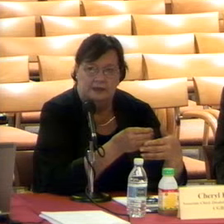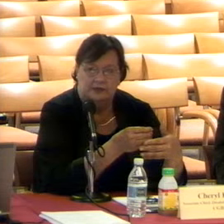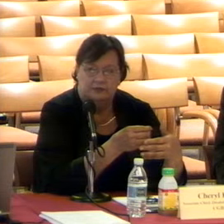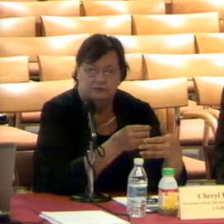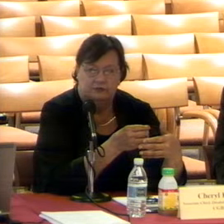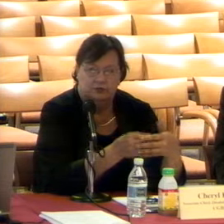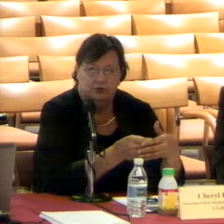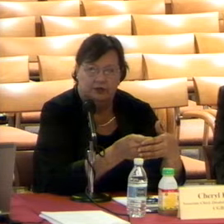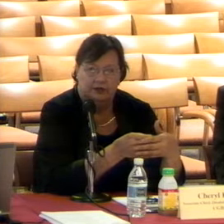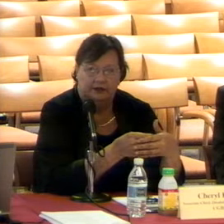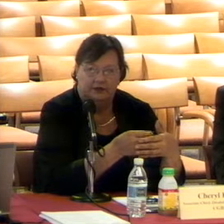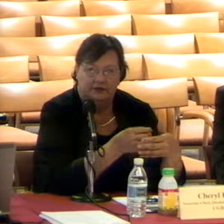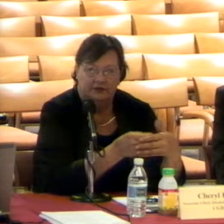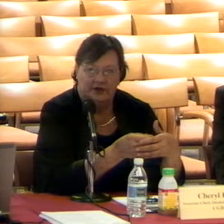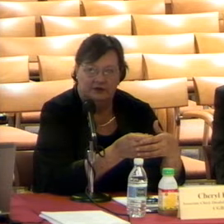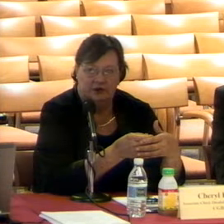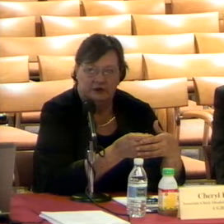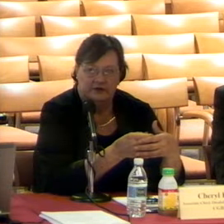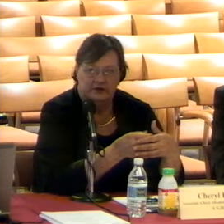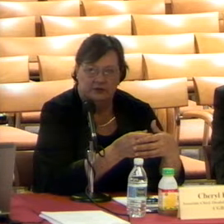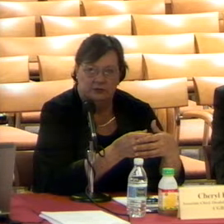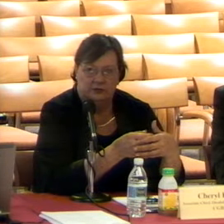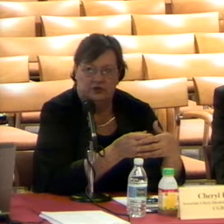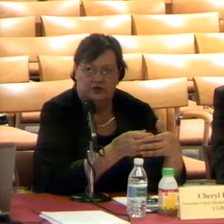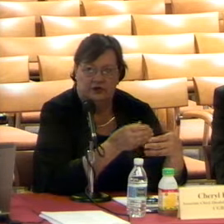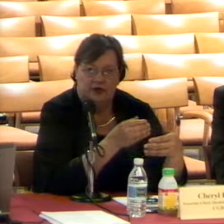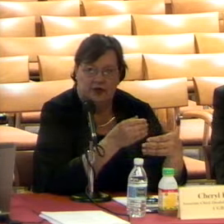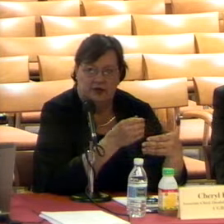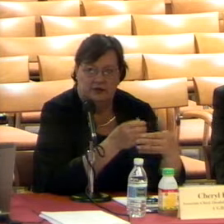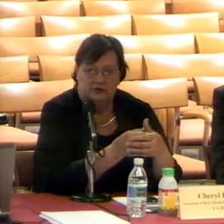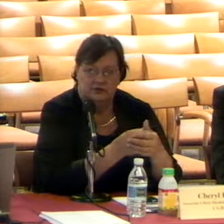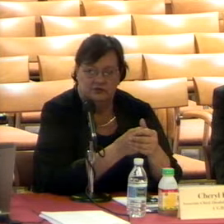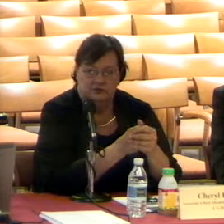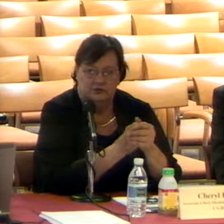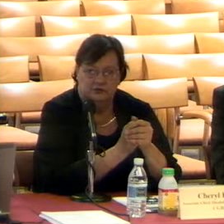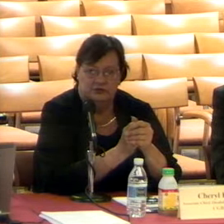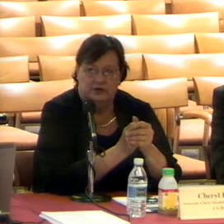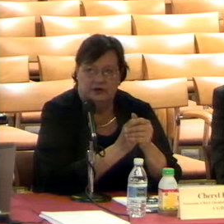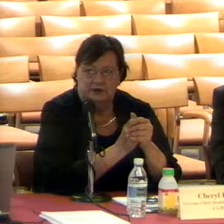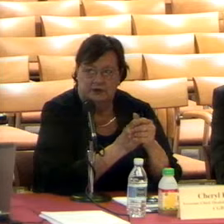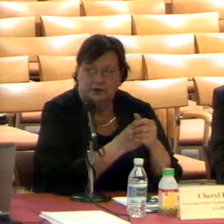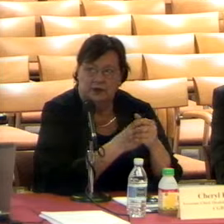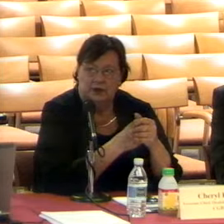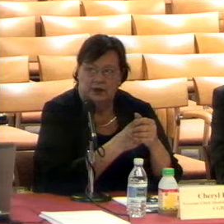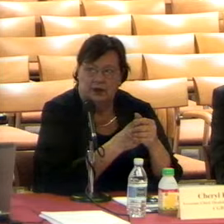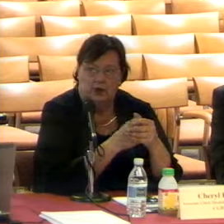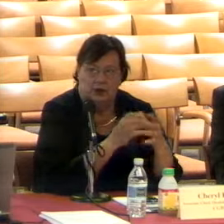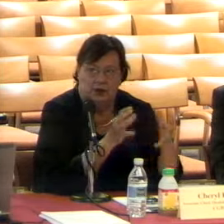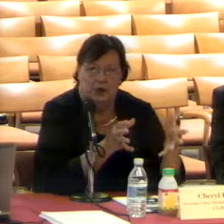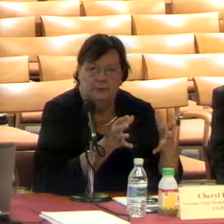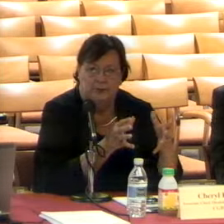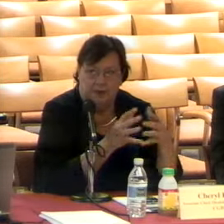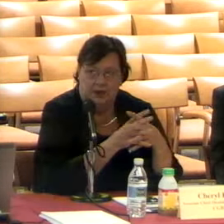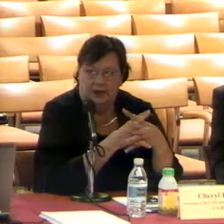and certainly the deaf and hard of hearing community is very up